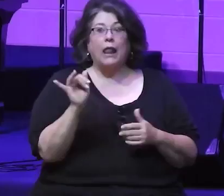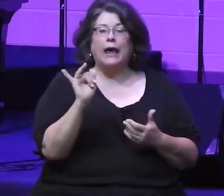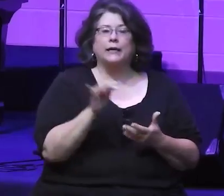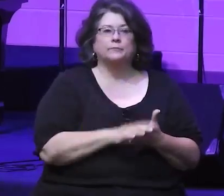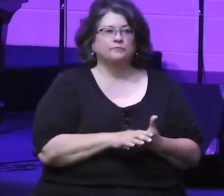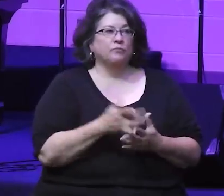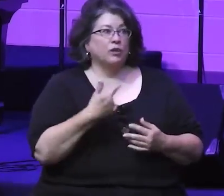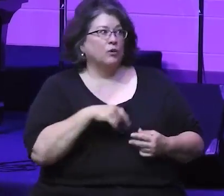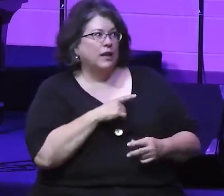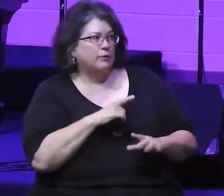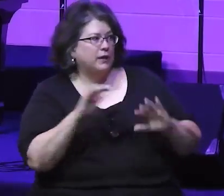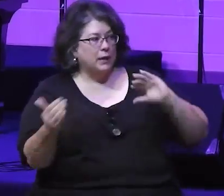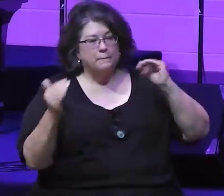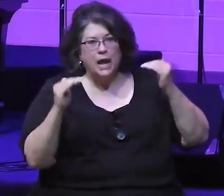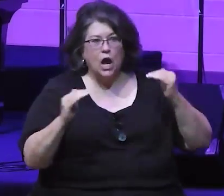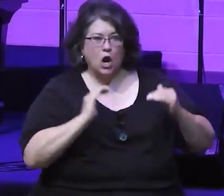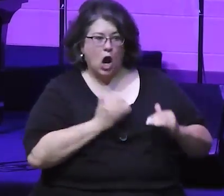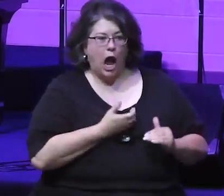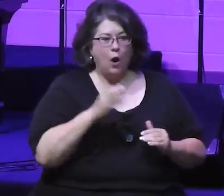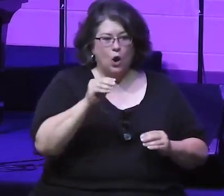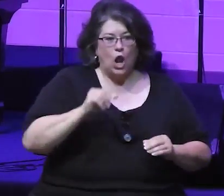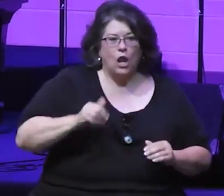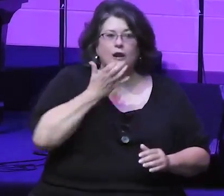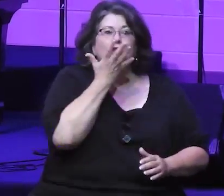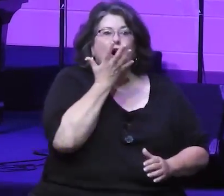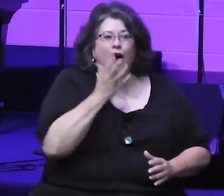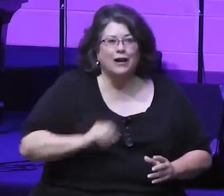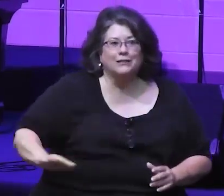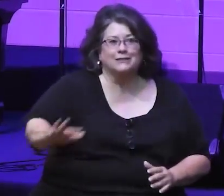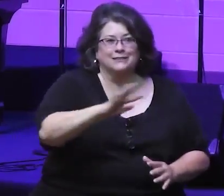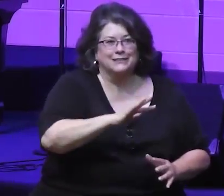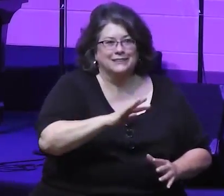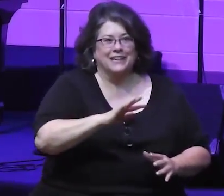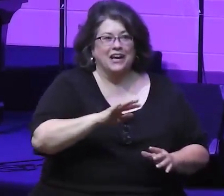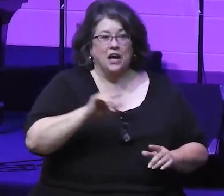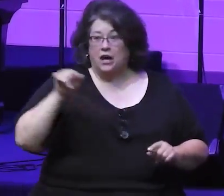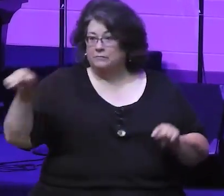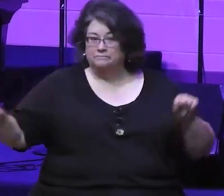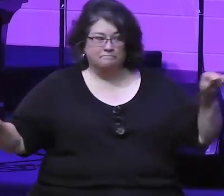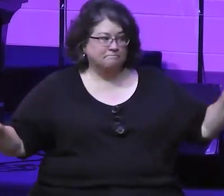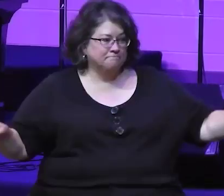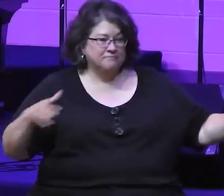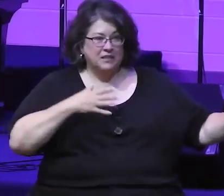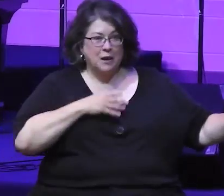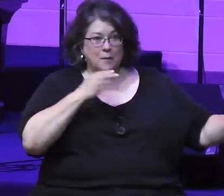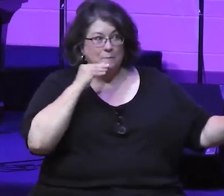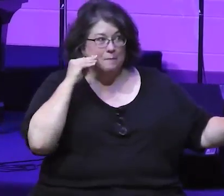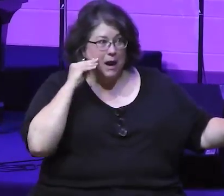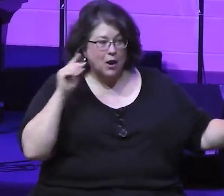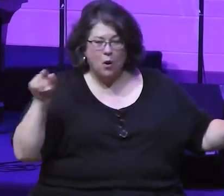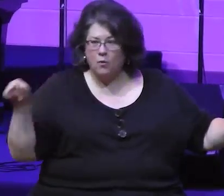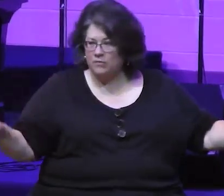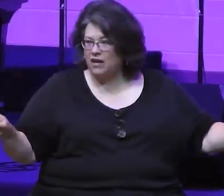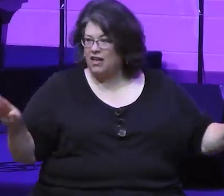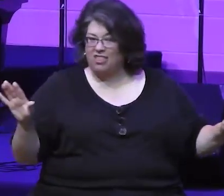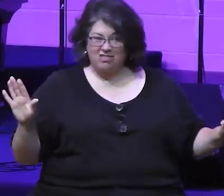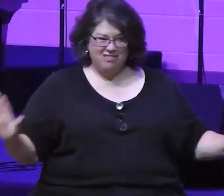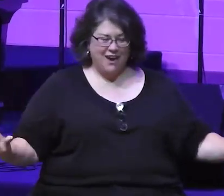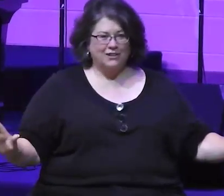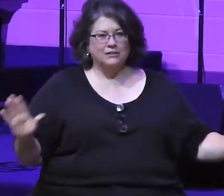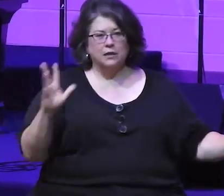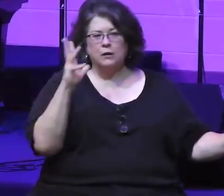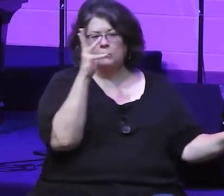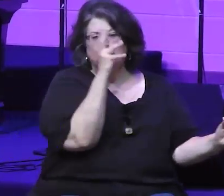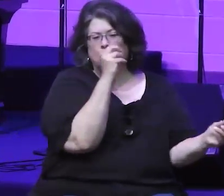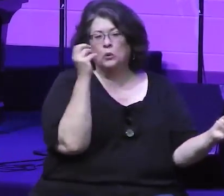lawn Jedis that live on both sides of me, that have putting greens in the driest July we've had in forever,